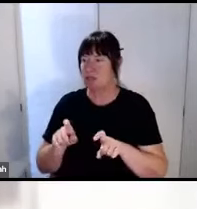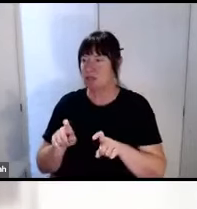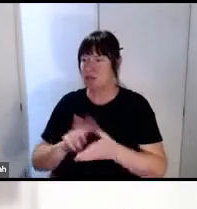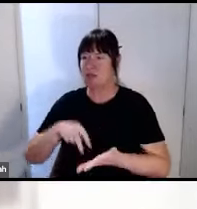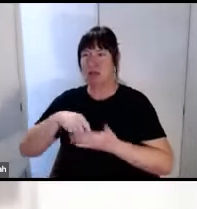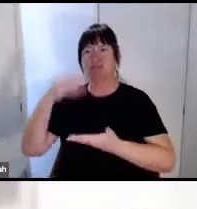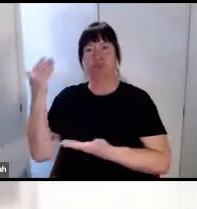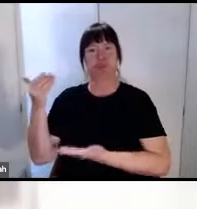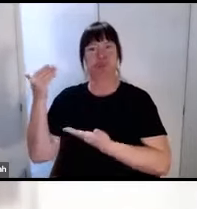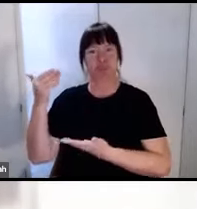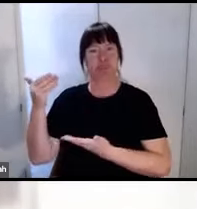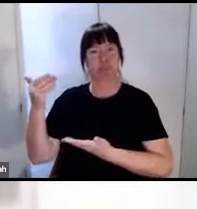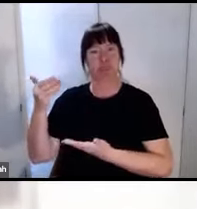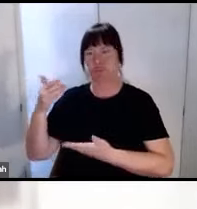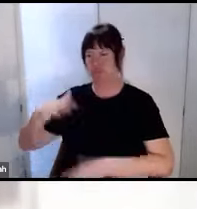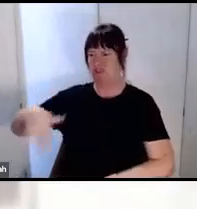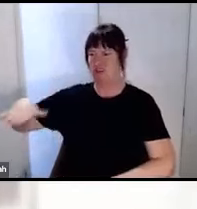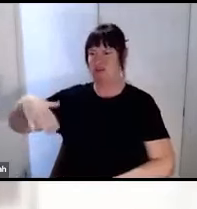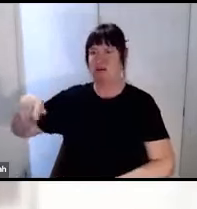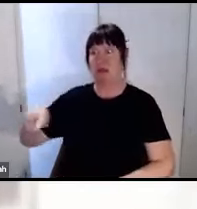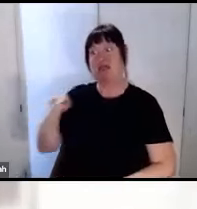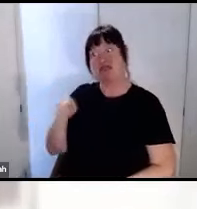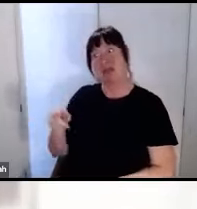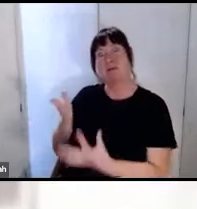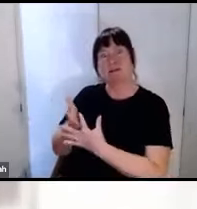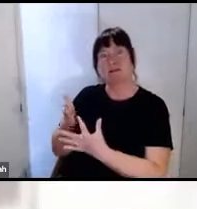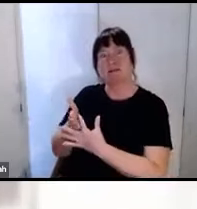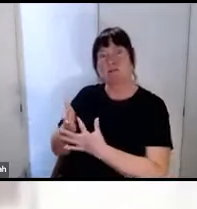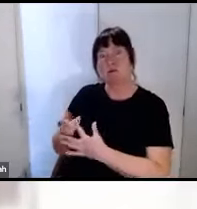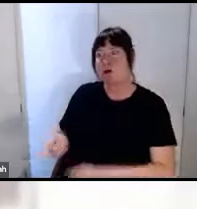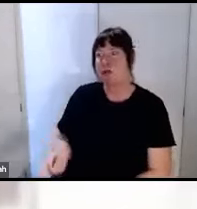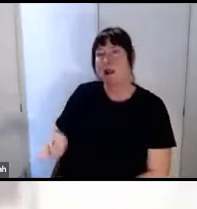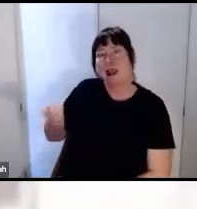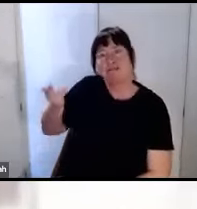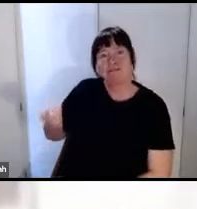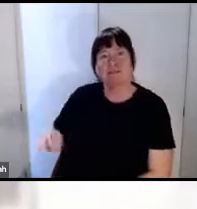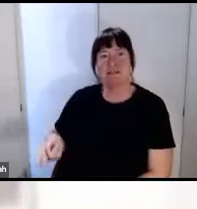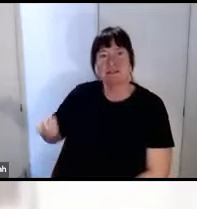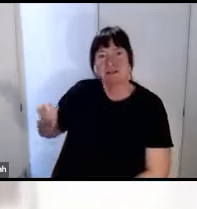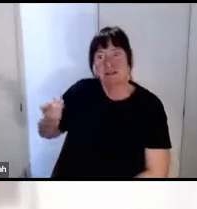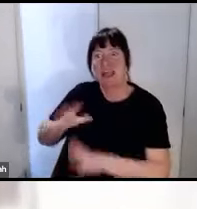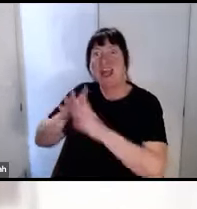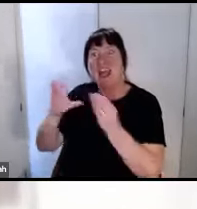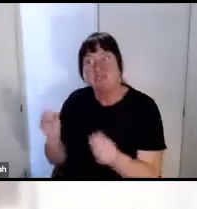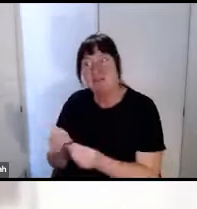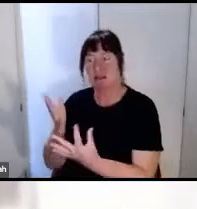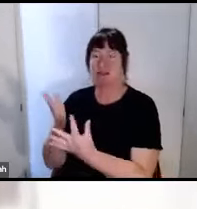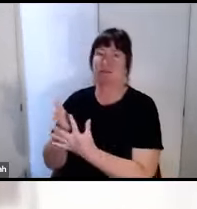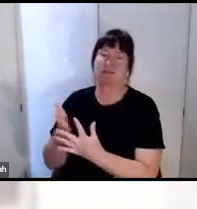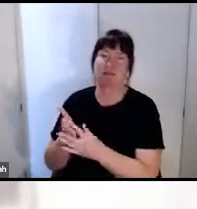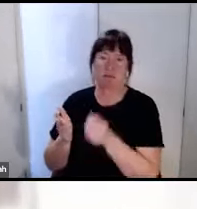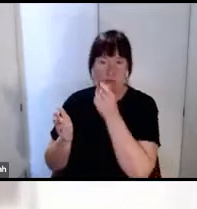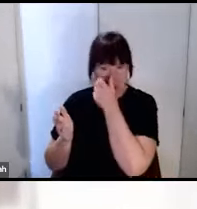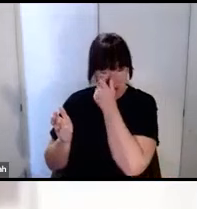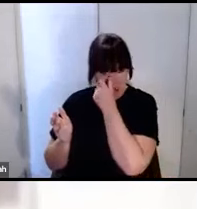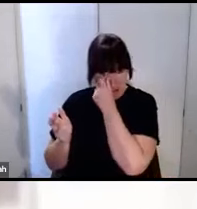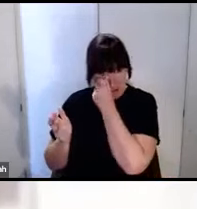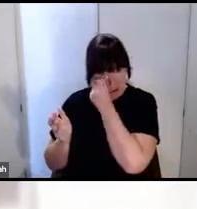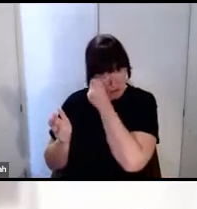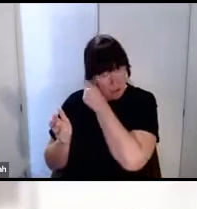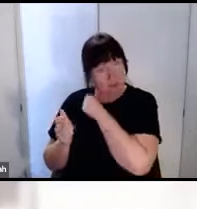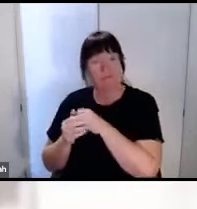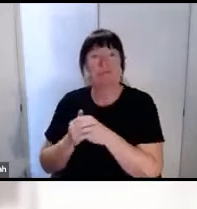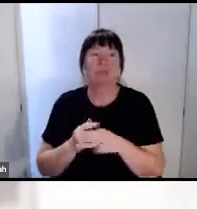your speech, that was accessible. There were lifts to that. Everything was accessible. There was like, I don't know,